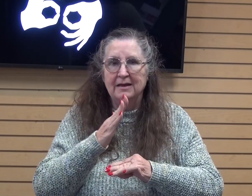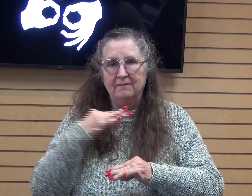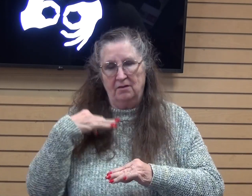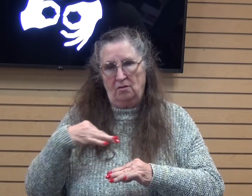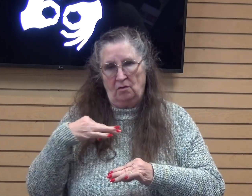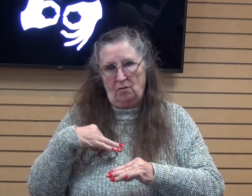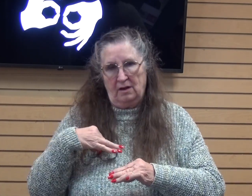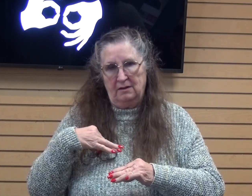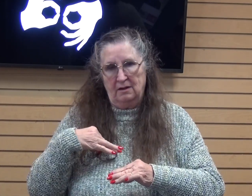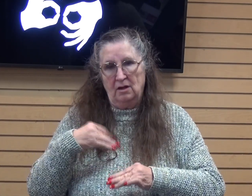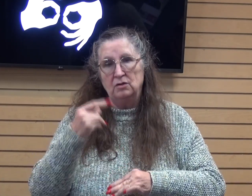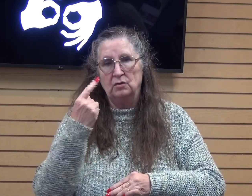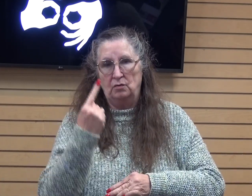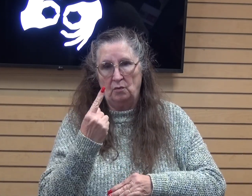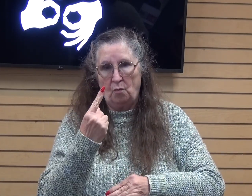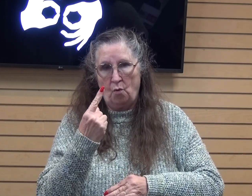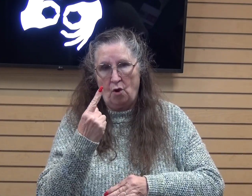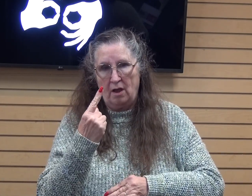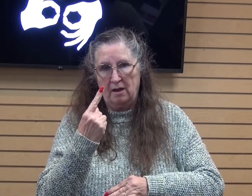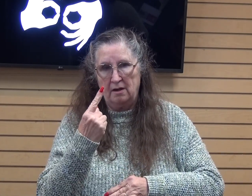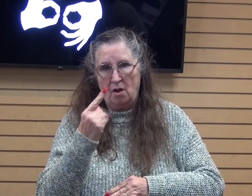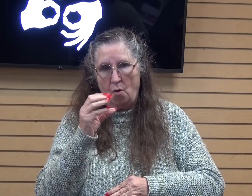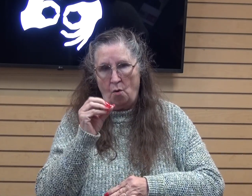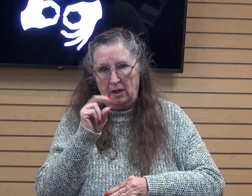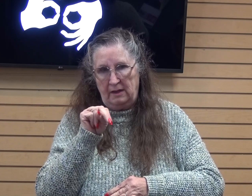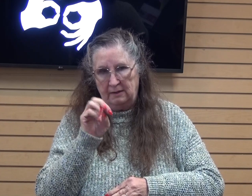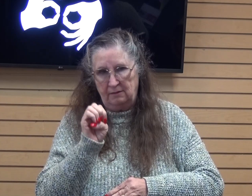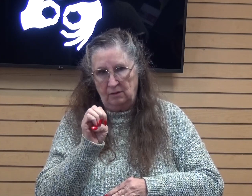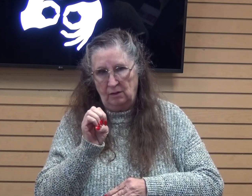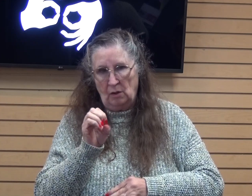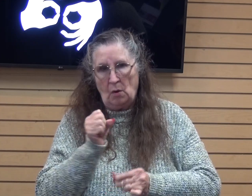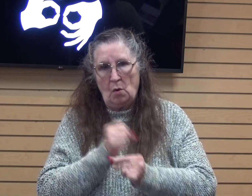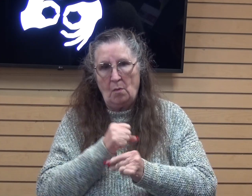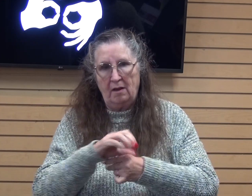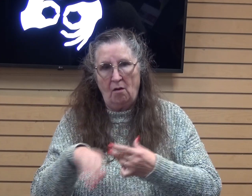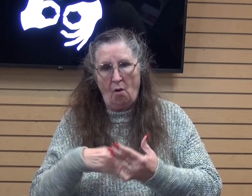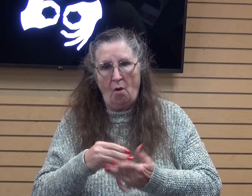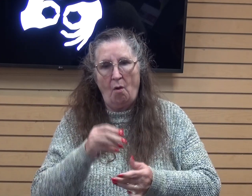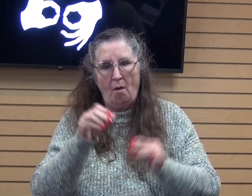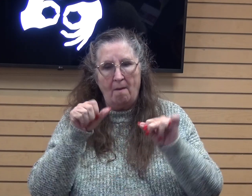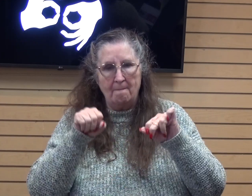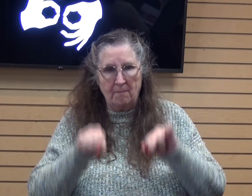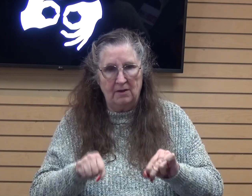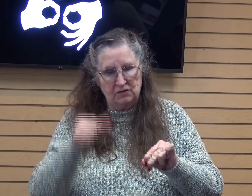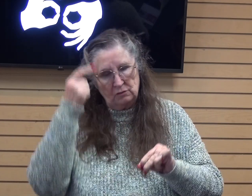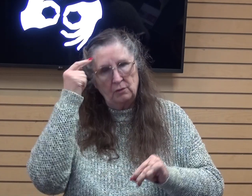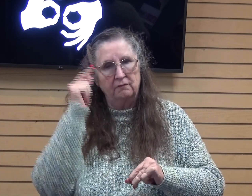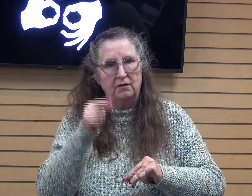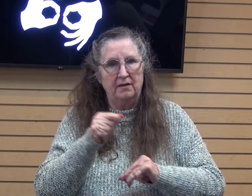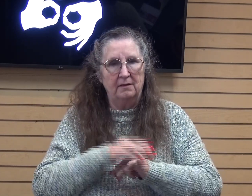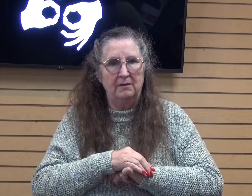to the one, capital O, who made it all possible for them. That is putting the lamp under the